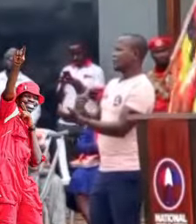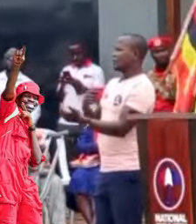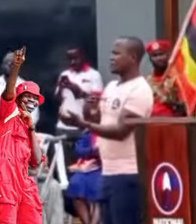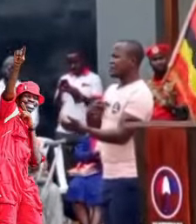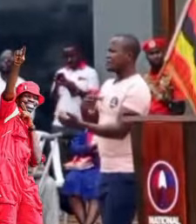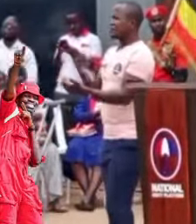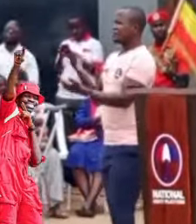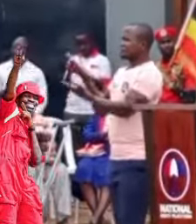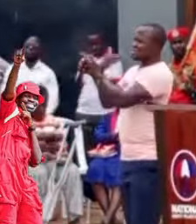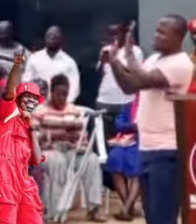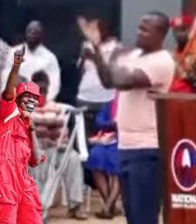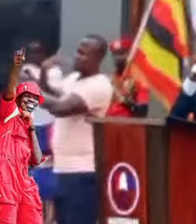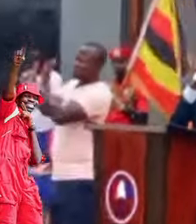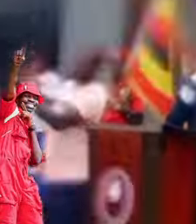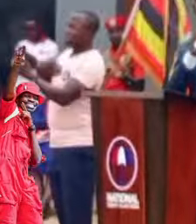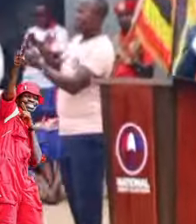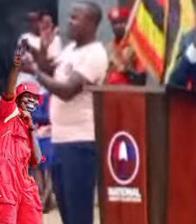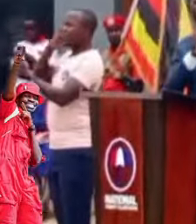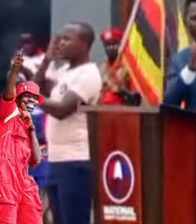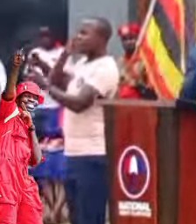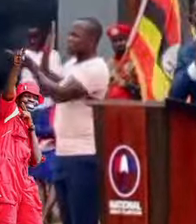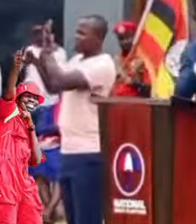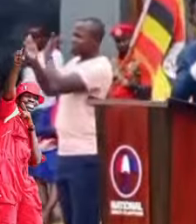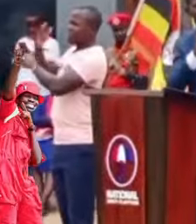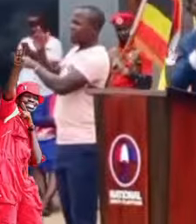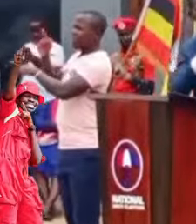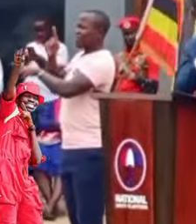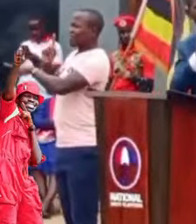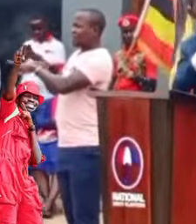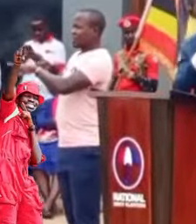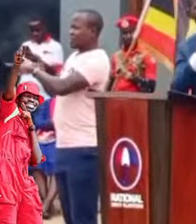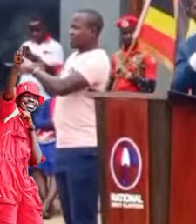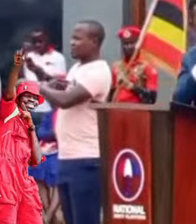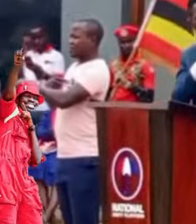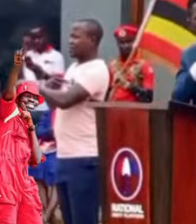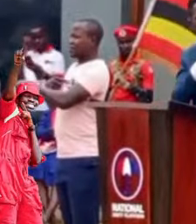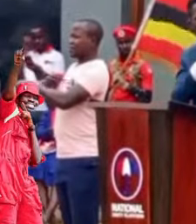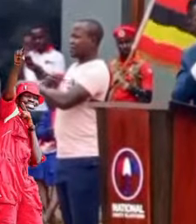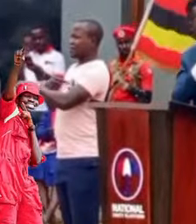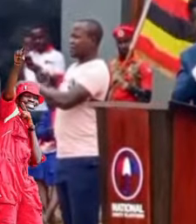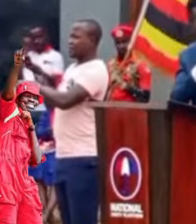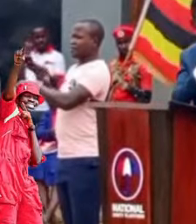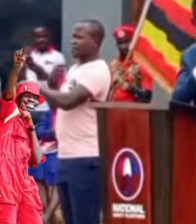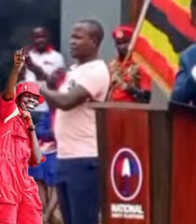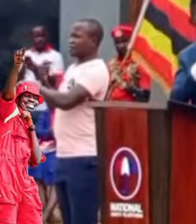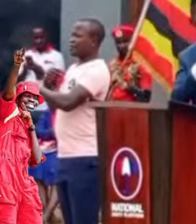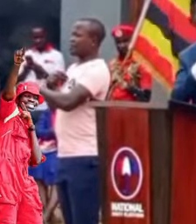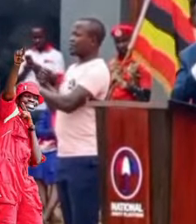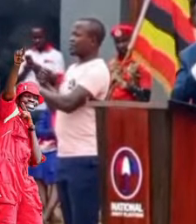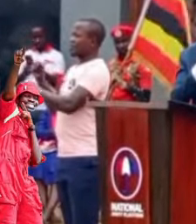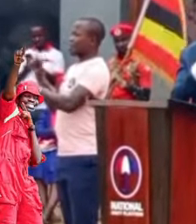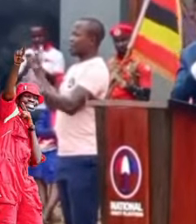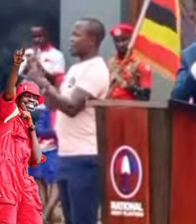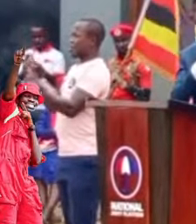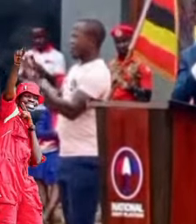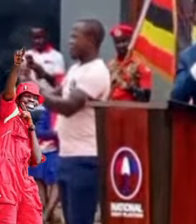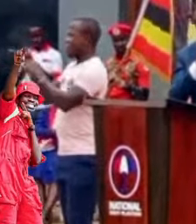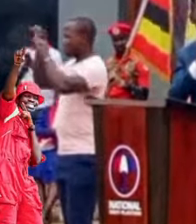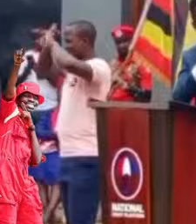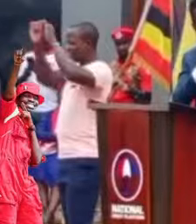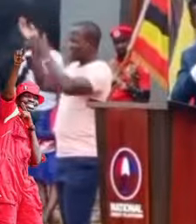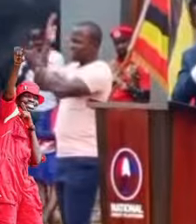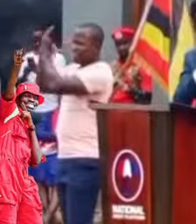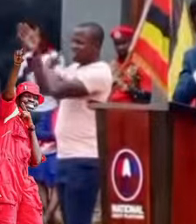have known that way, way before. As you know, even when I was still ghetto president, you